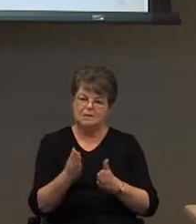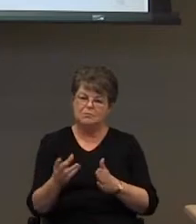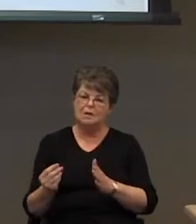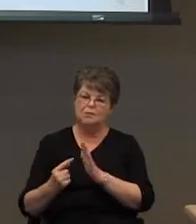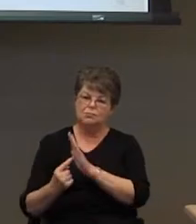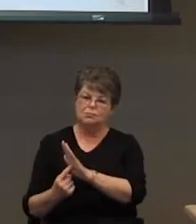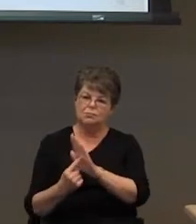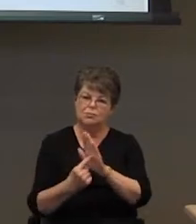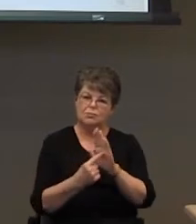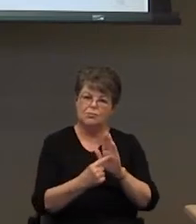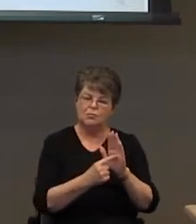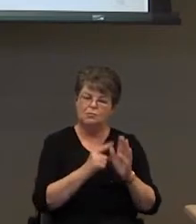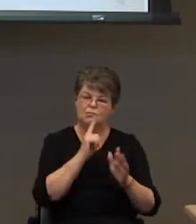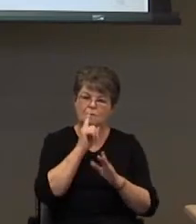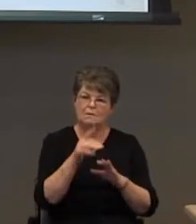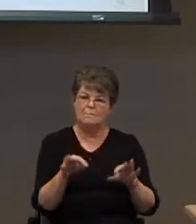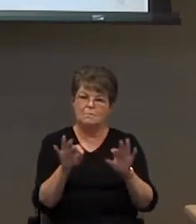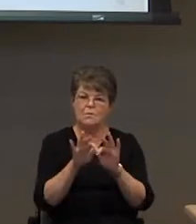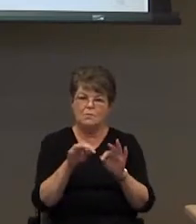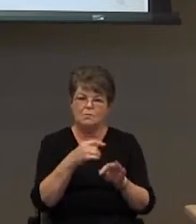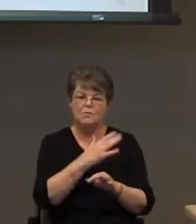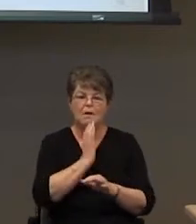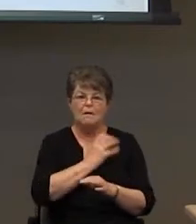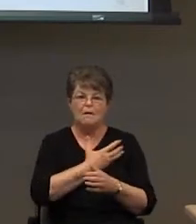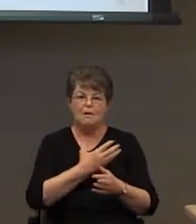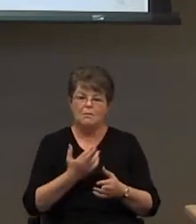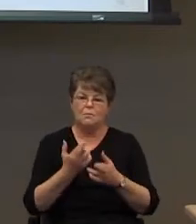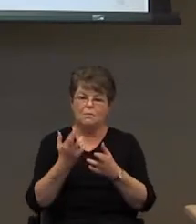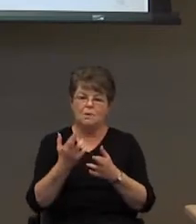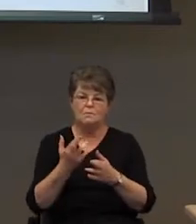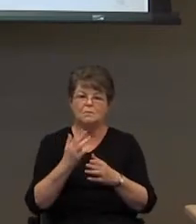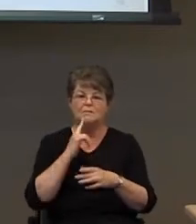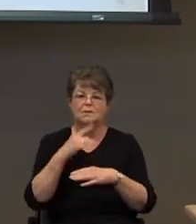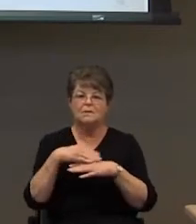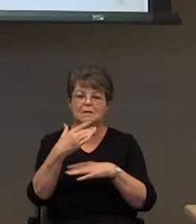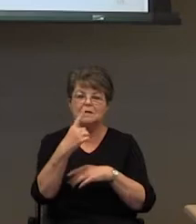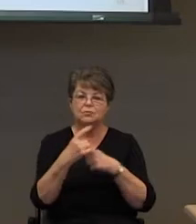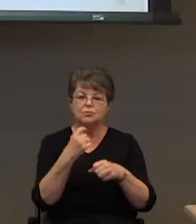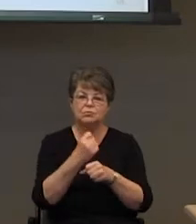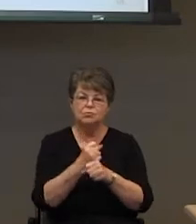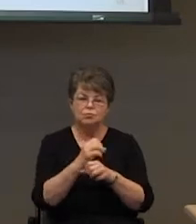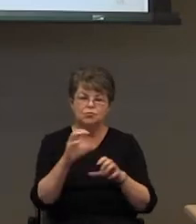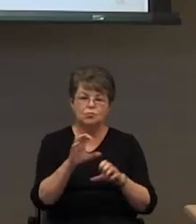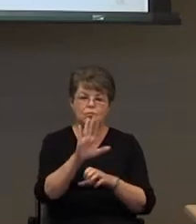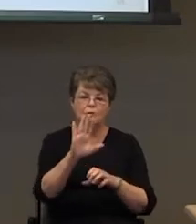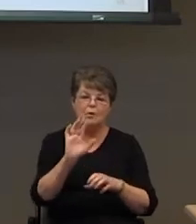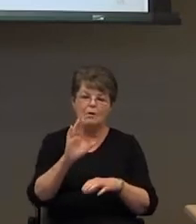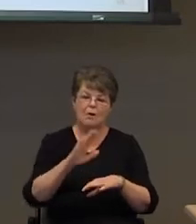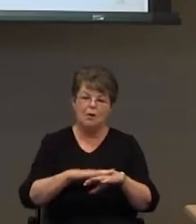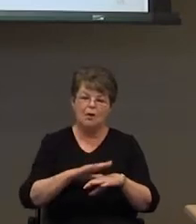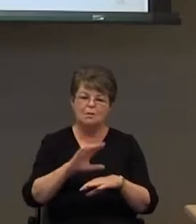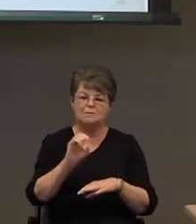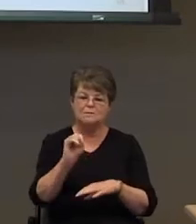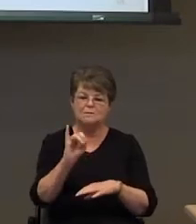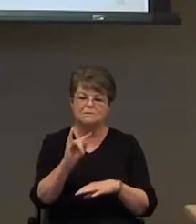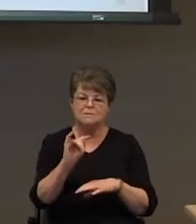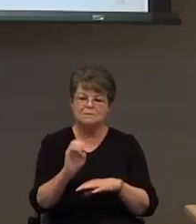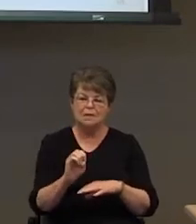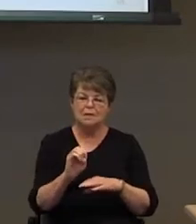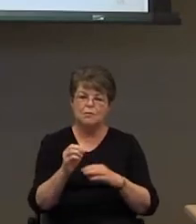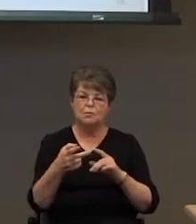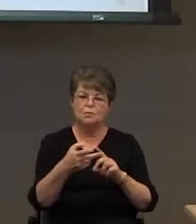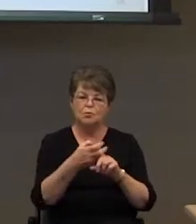can have is equally as important. Our recommendation is, over the next year, try and do your first on-site recruitment. Identify some companies, or one or